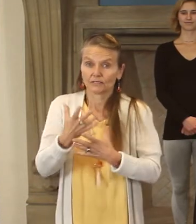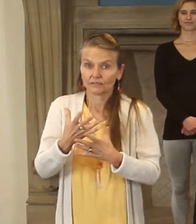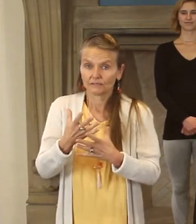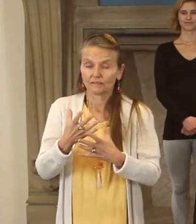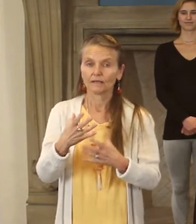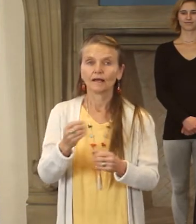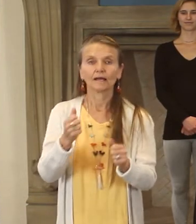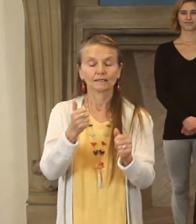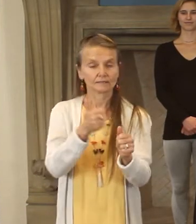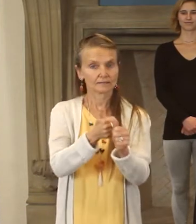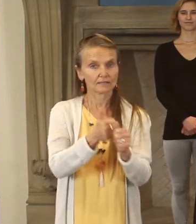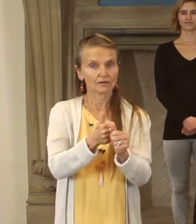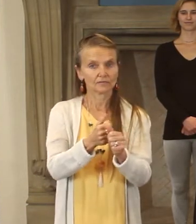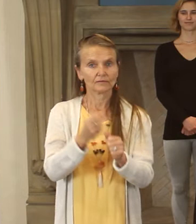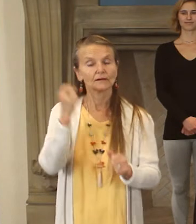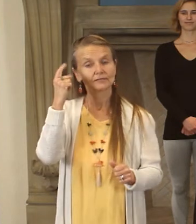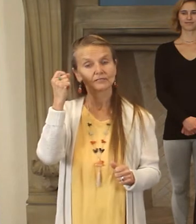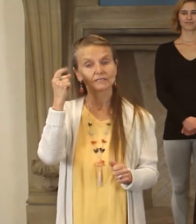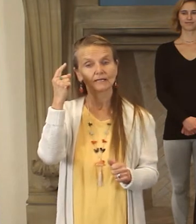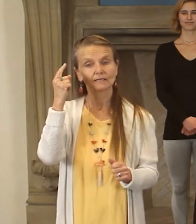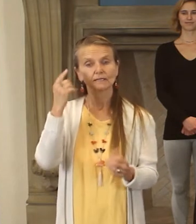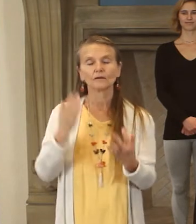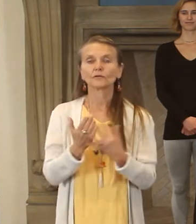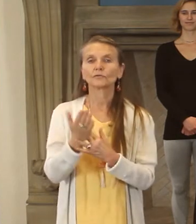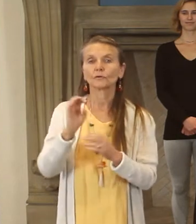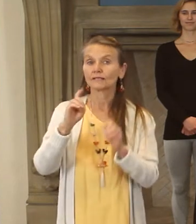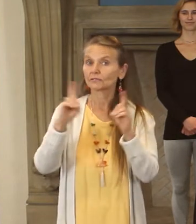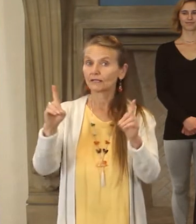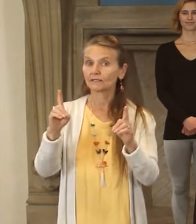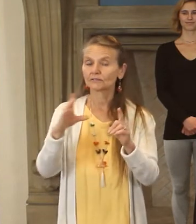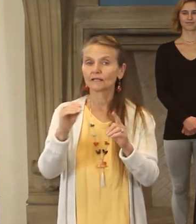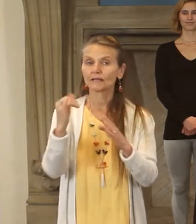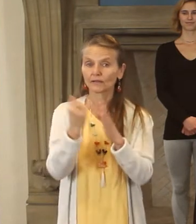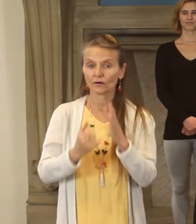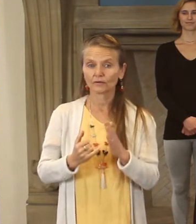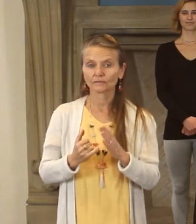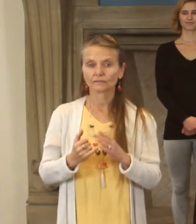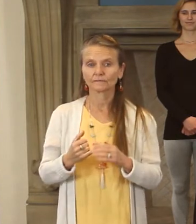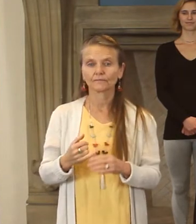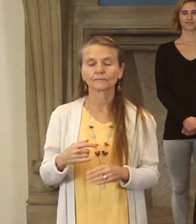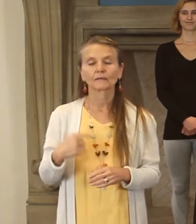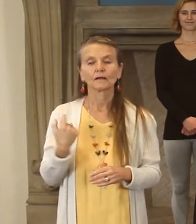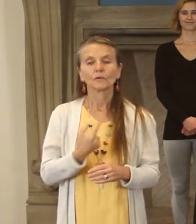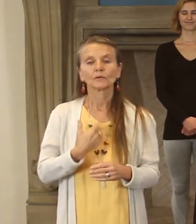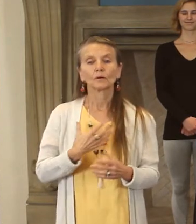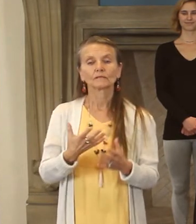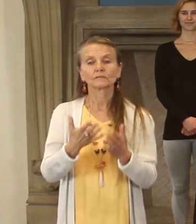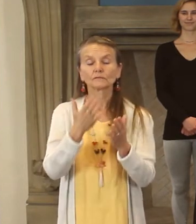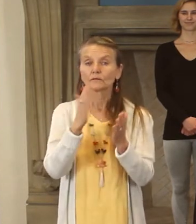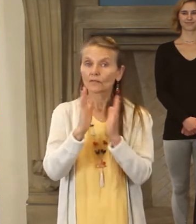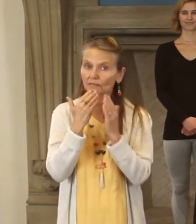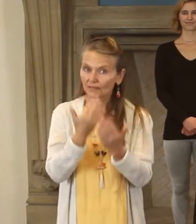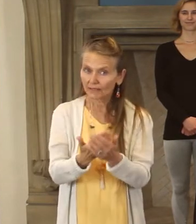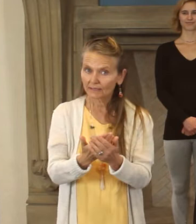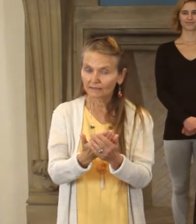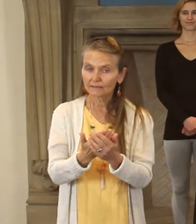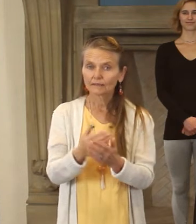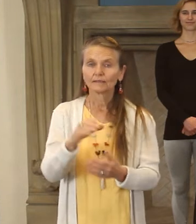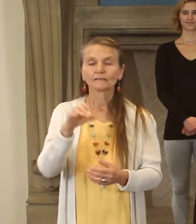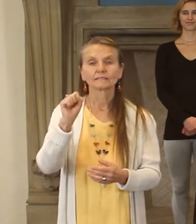self-expression and self-understanding through education and the arts. We want to thank the